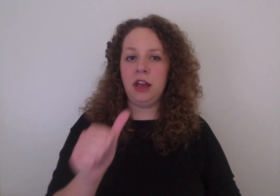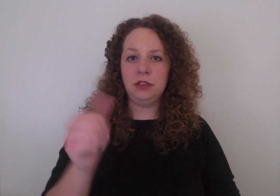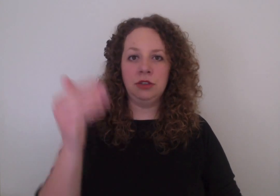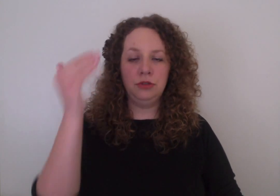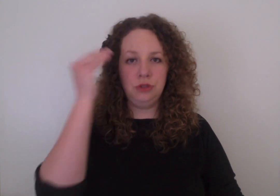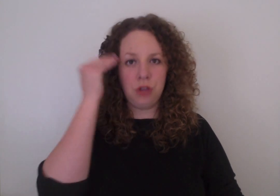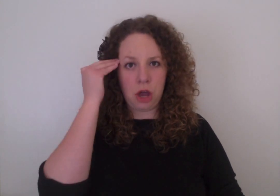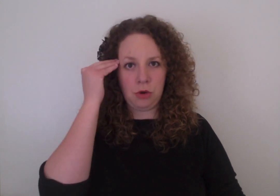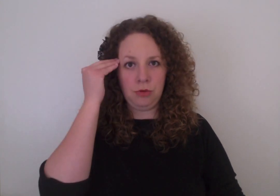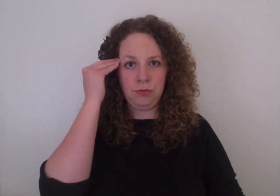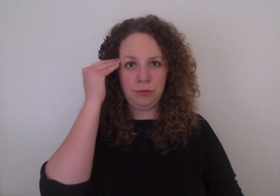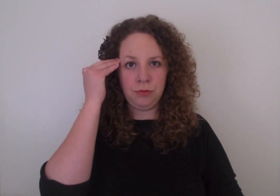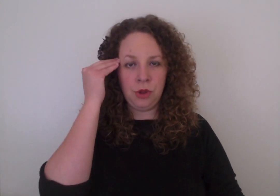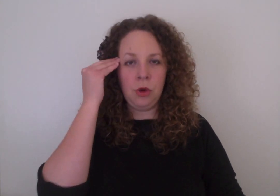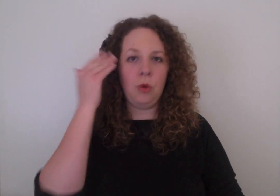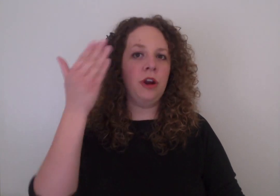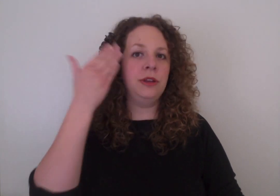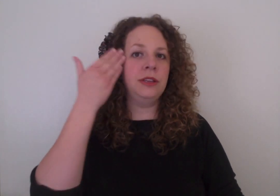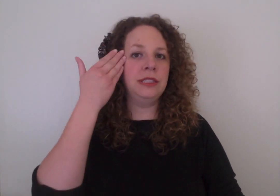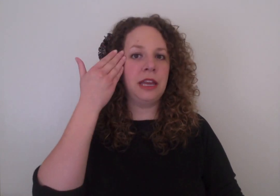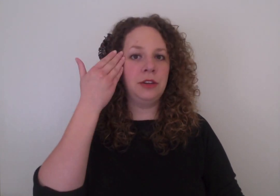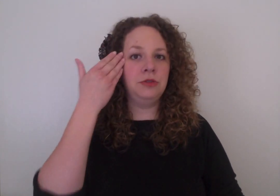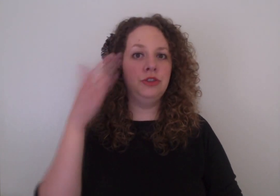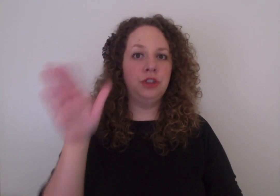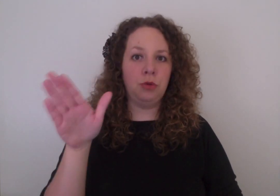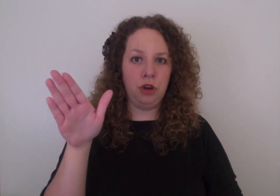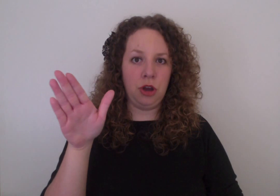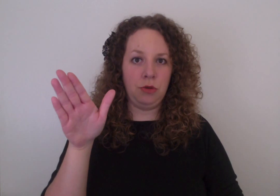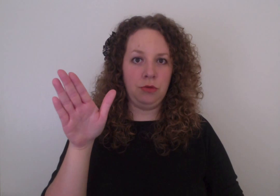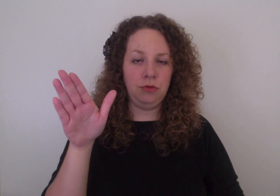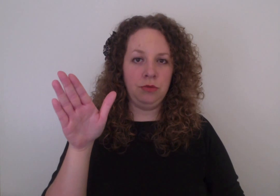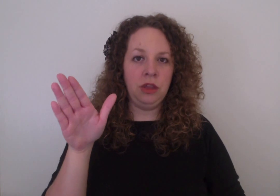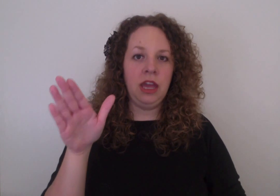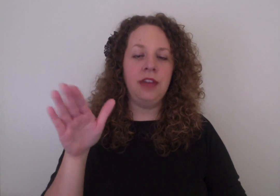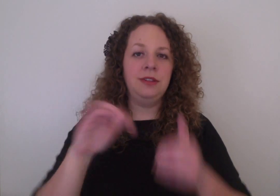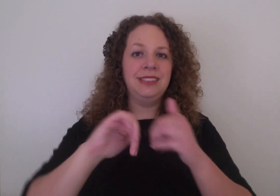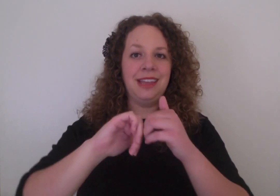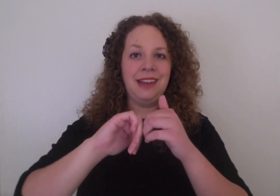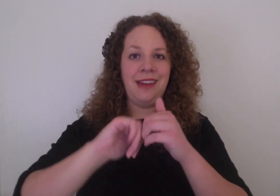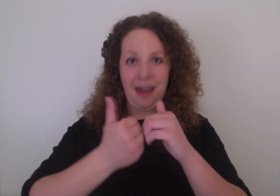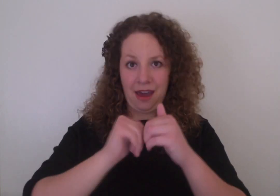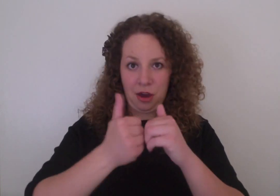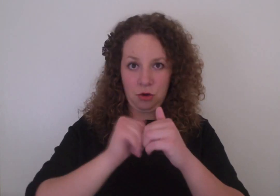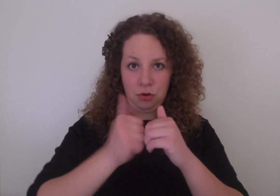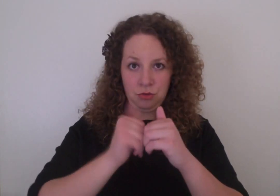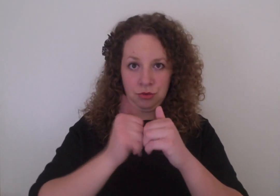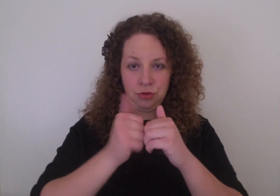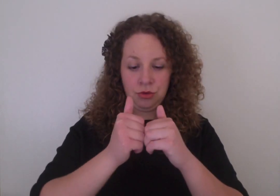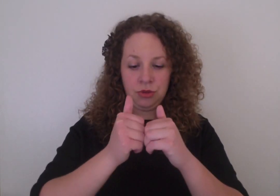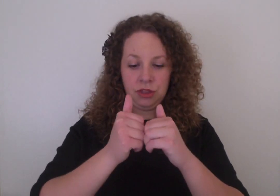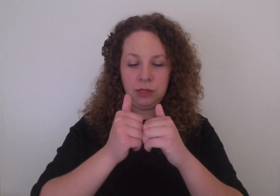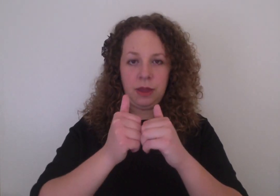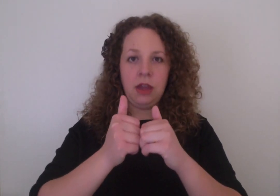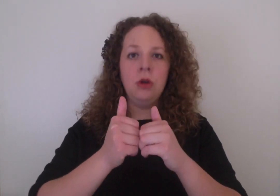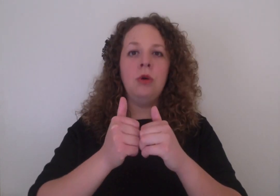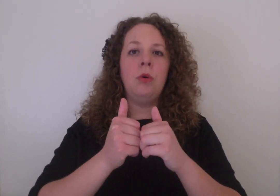not, no, or you can sign don't know, and you can sign how this way, or